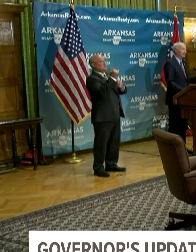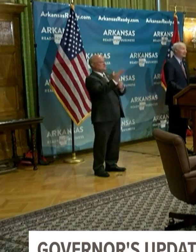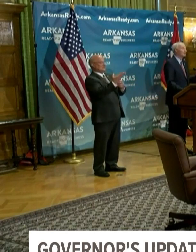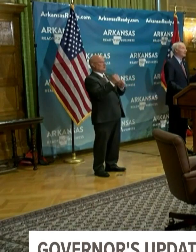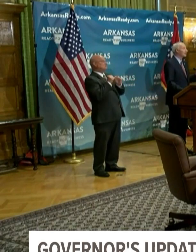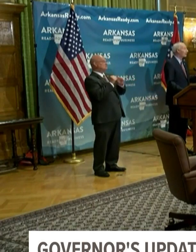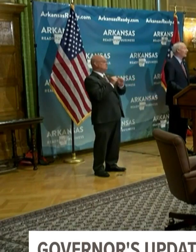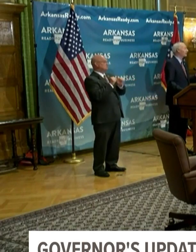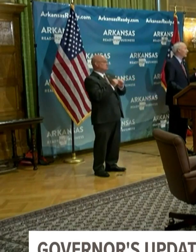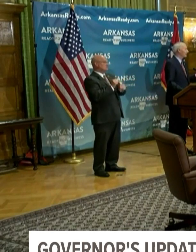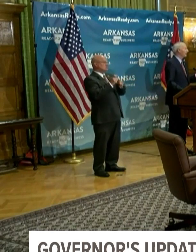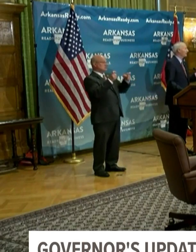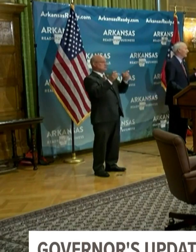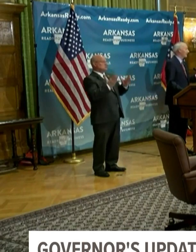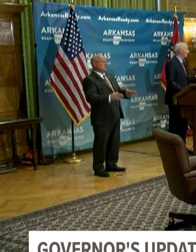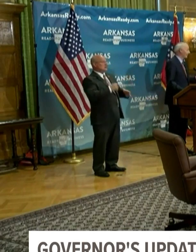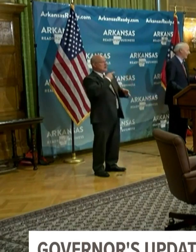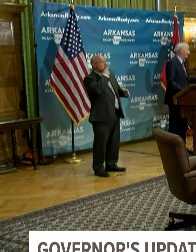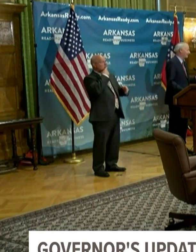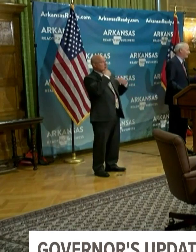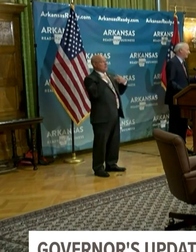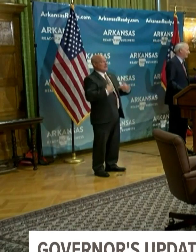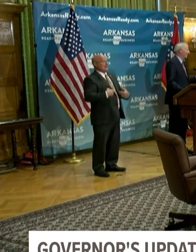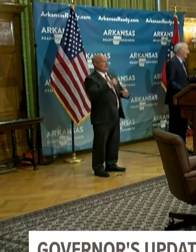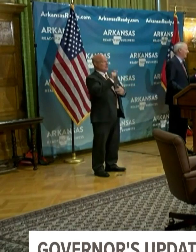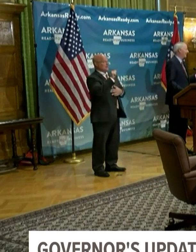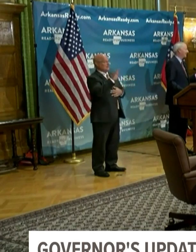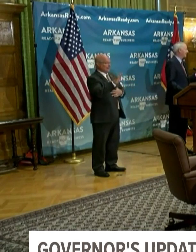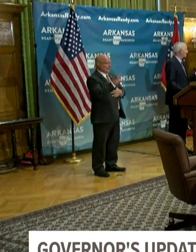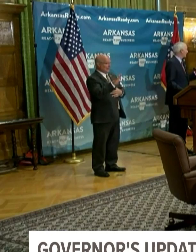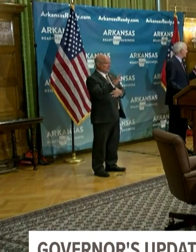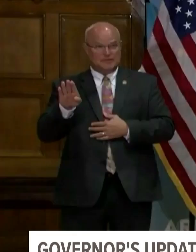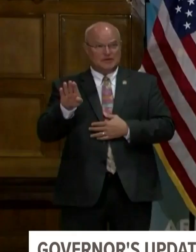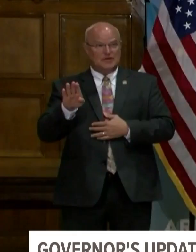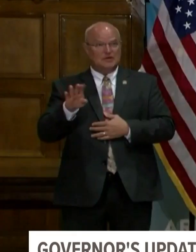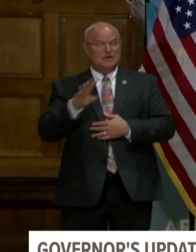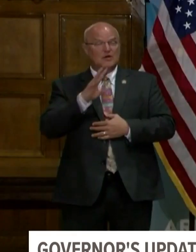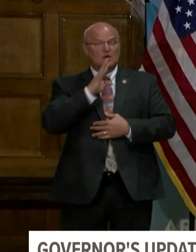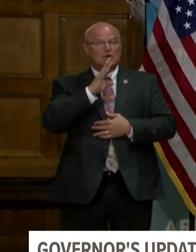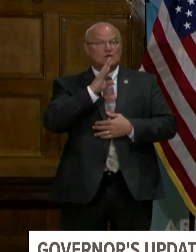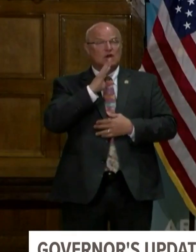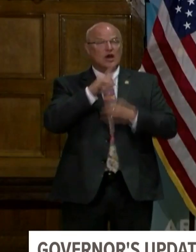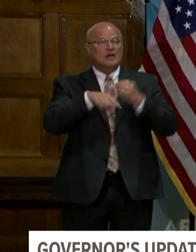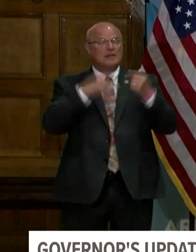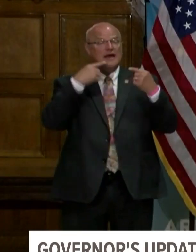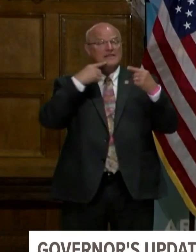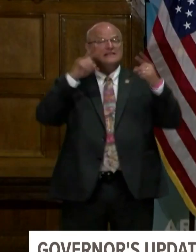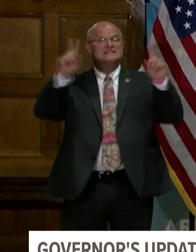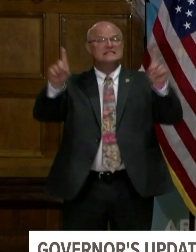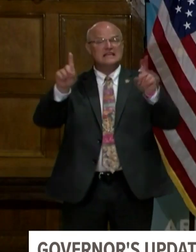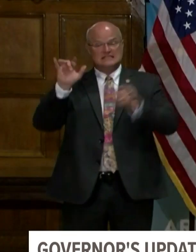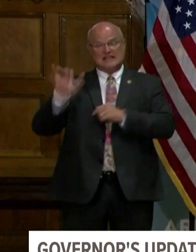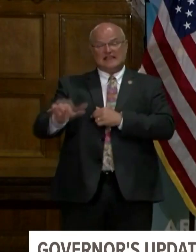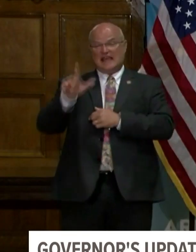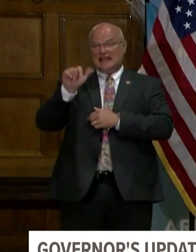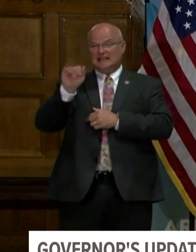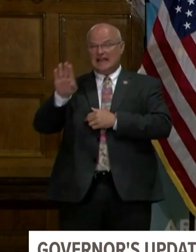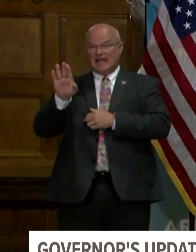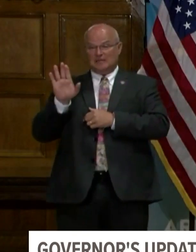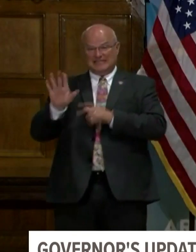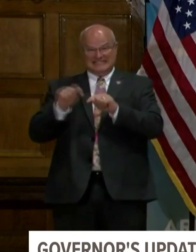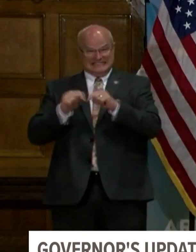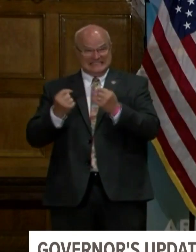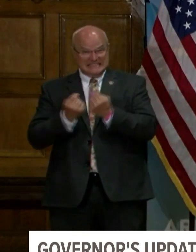So he continues to be director of the Public Health Lab. And when we talk today about the success of the lab and his